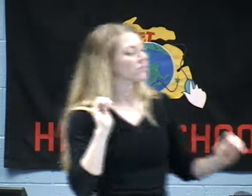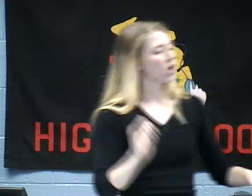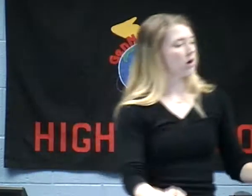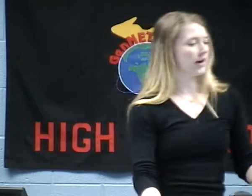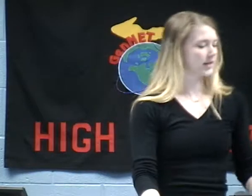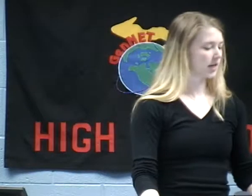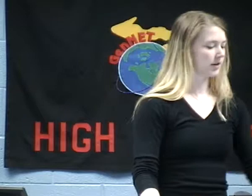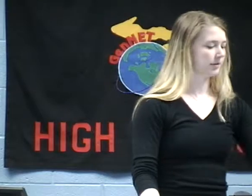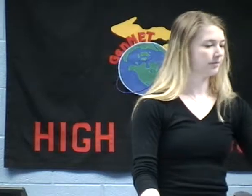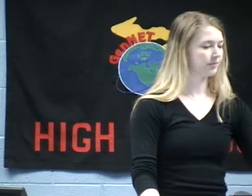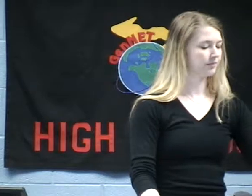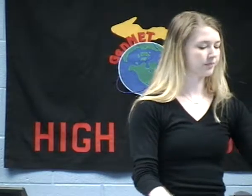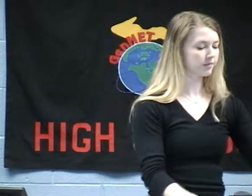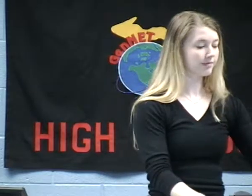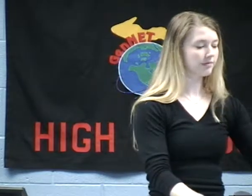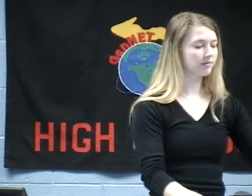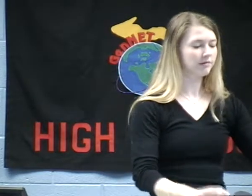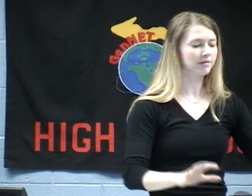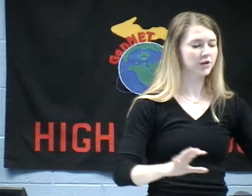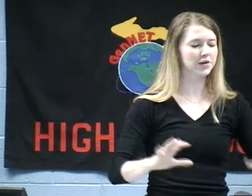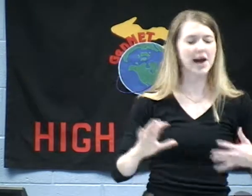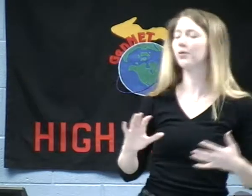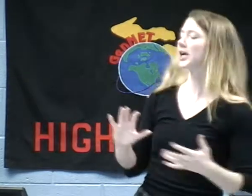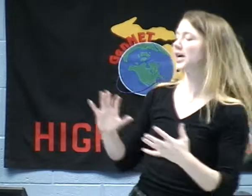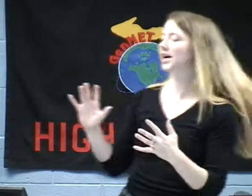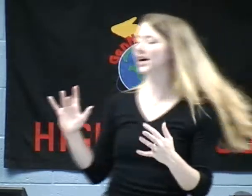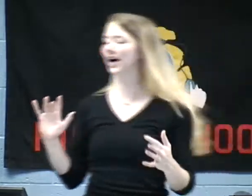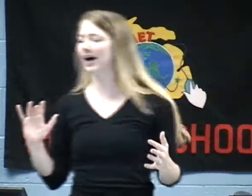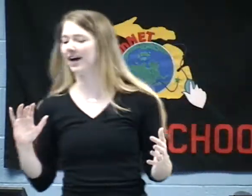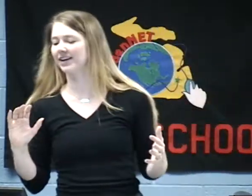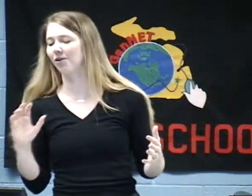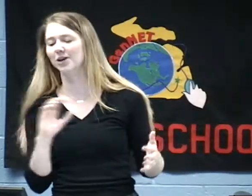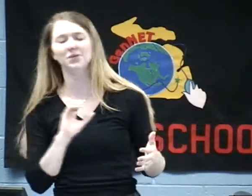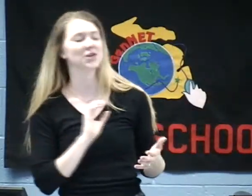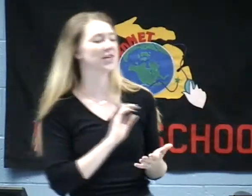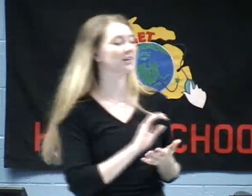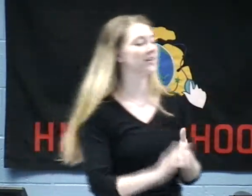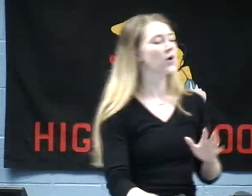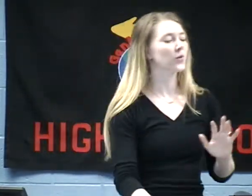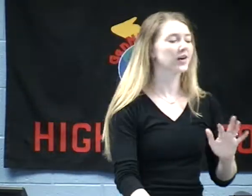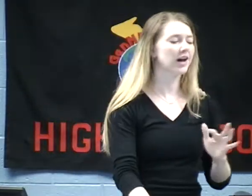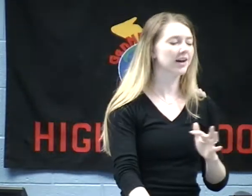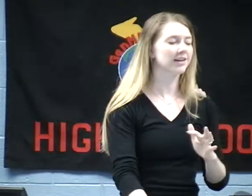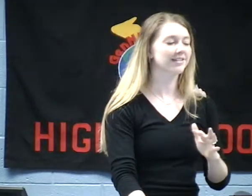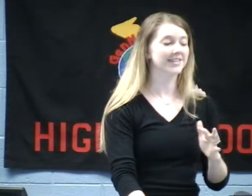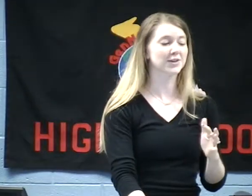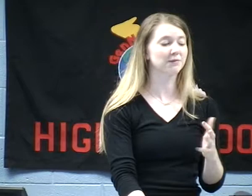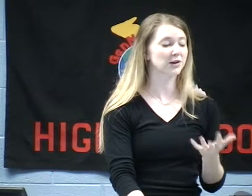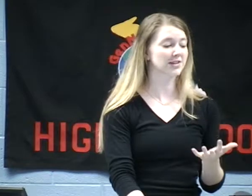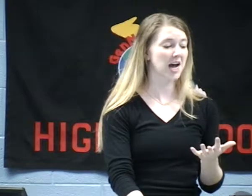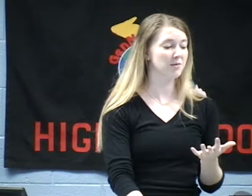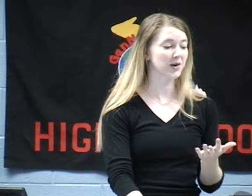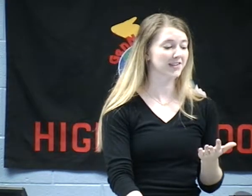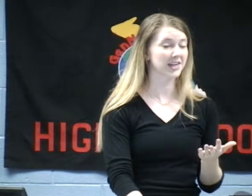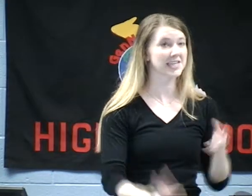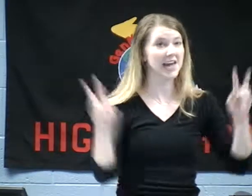All right. So now we're gonna switch gears. This is the first time you guys are gonna take